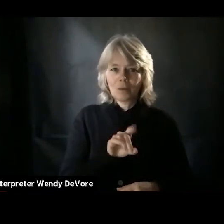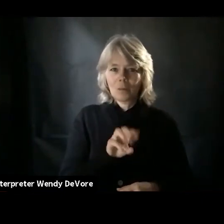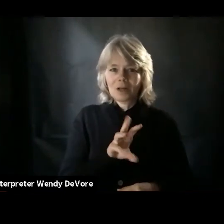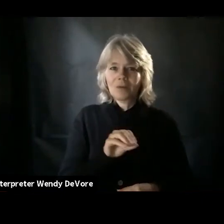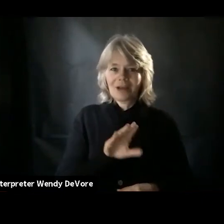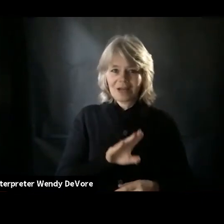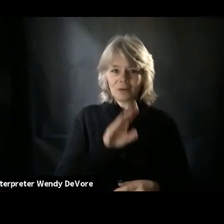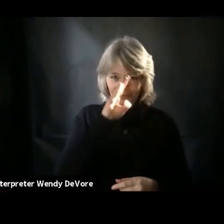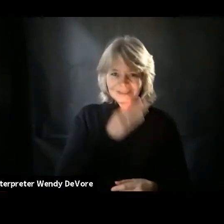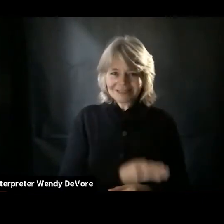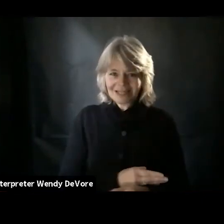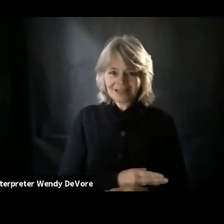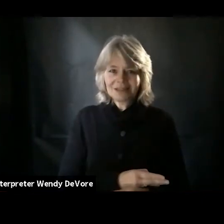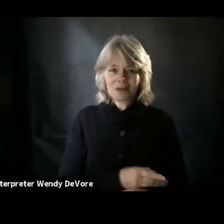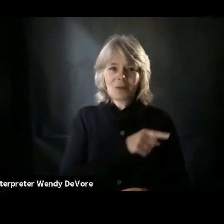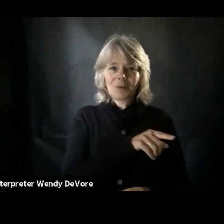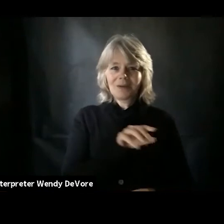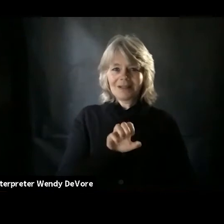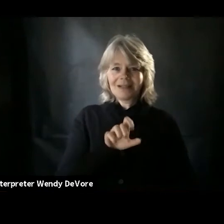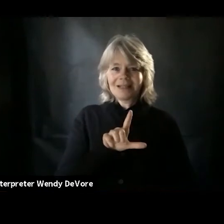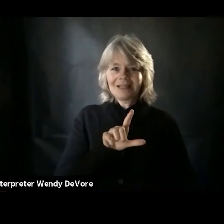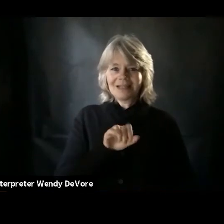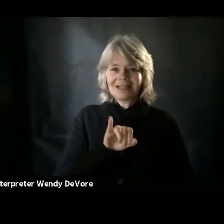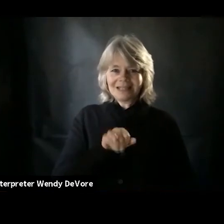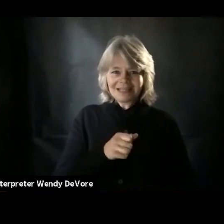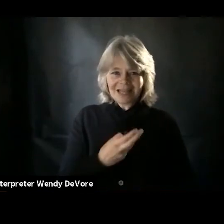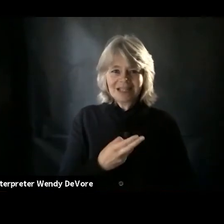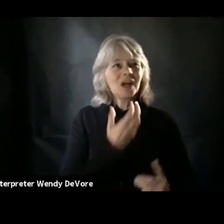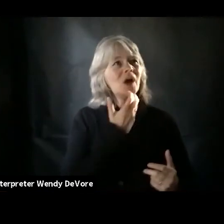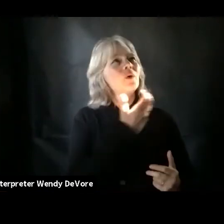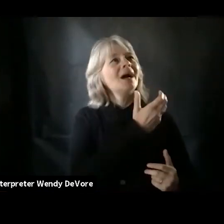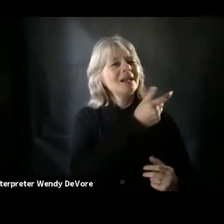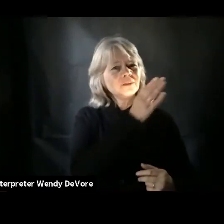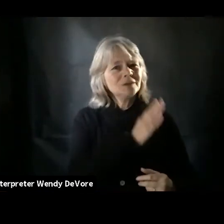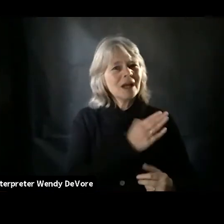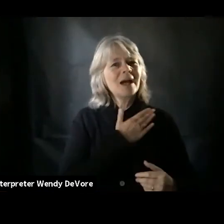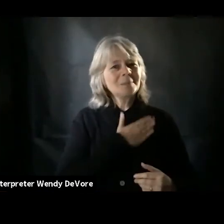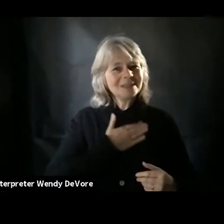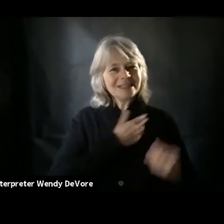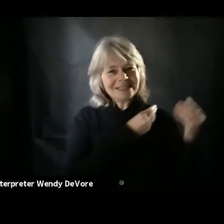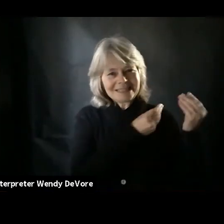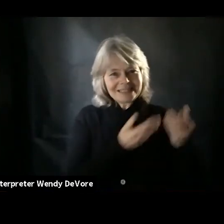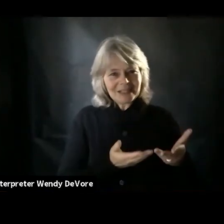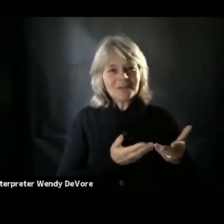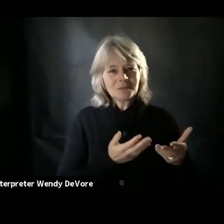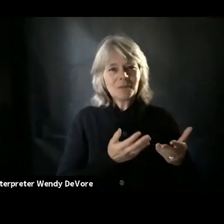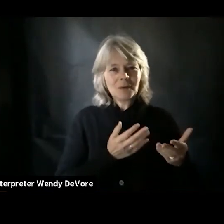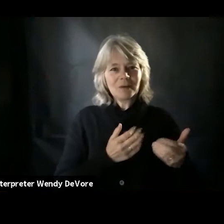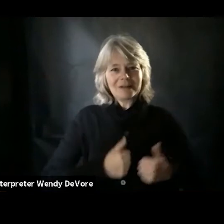crying out to God to bring life back to the boy.